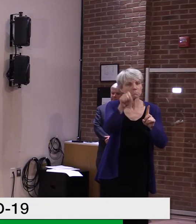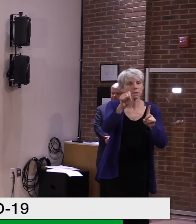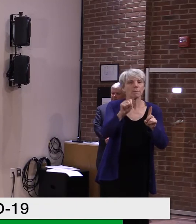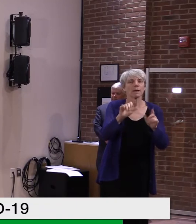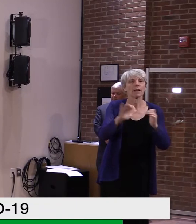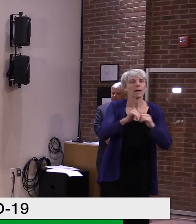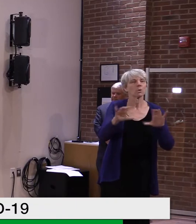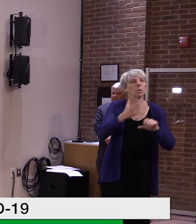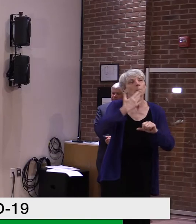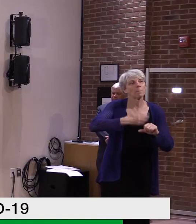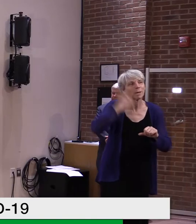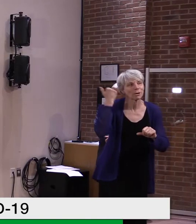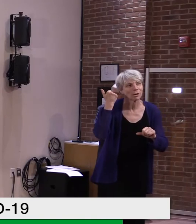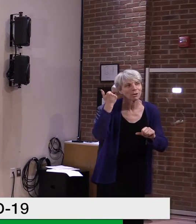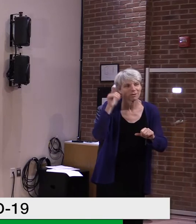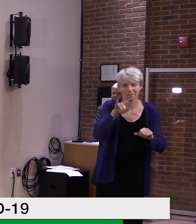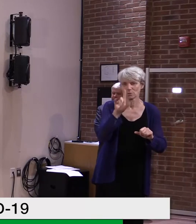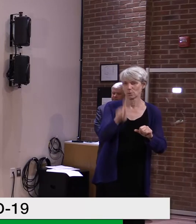better.